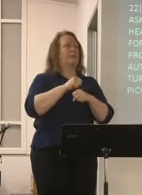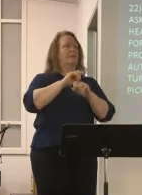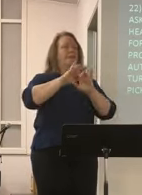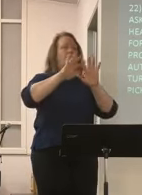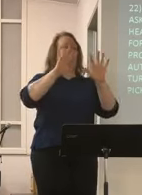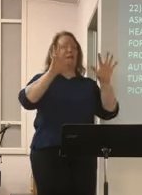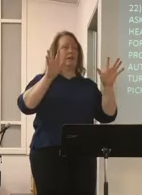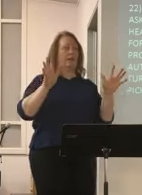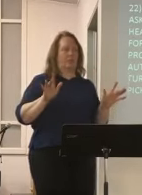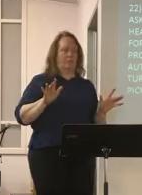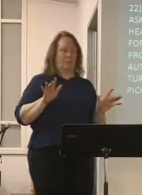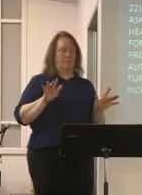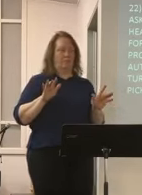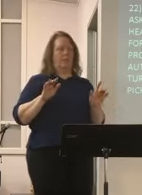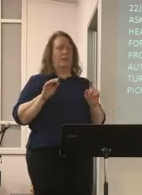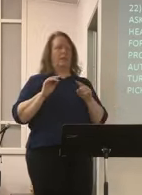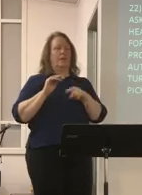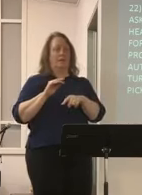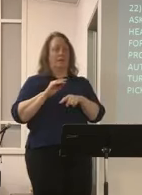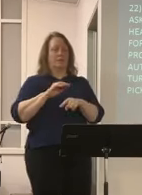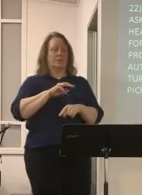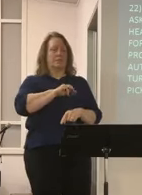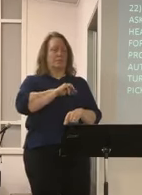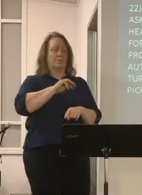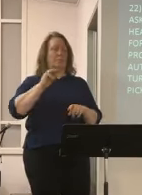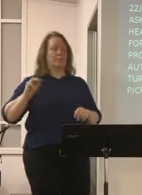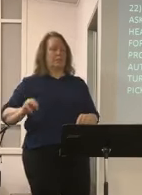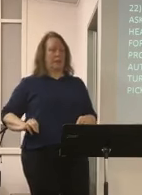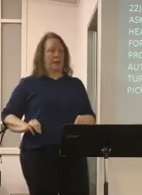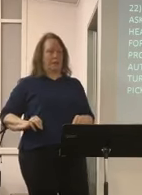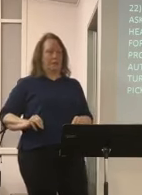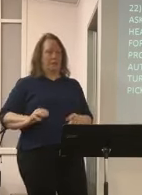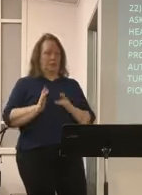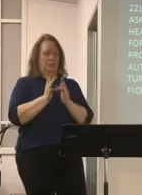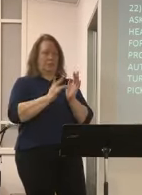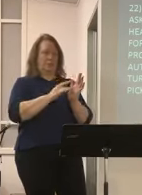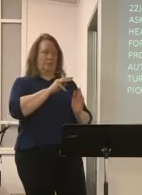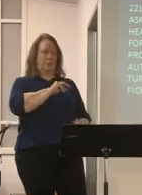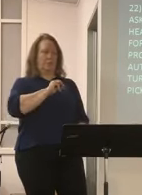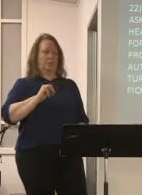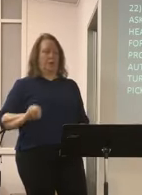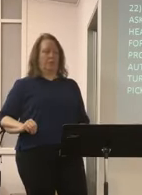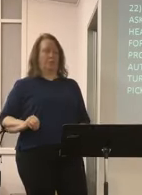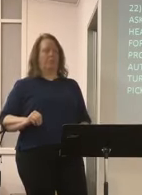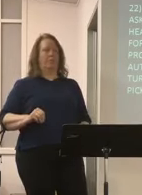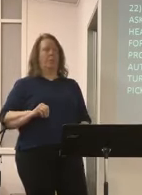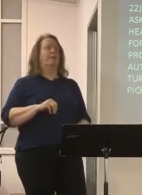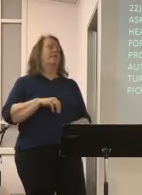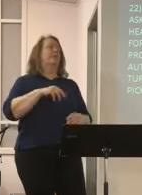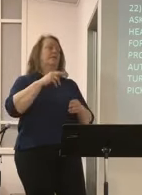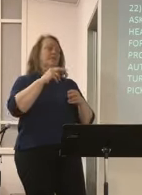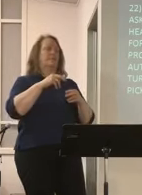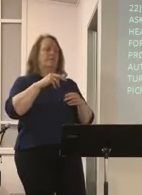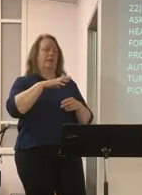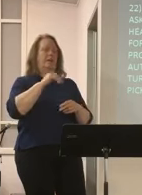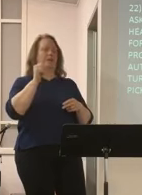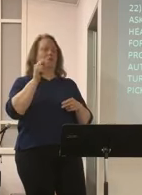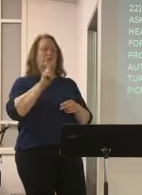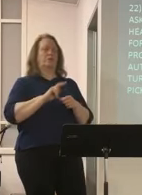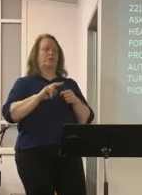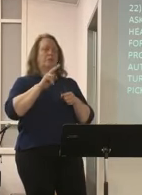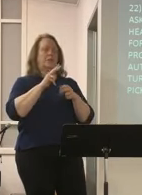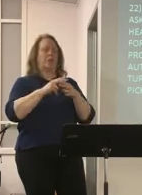that he is the Messiah. He also says in verse 24 that he's the Son of Man. And he knows that